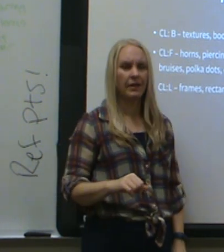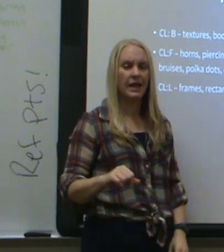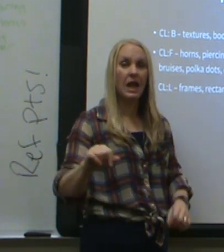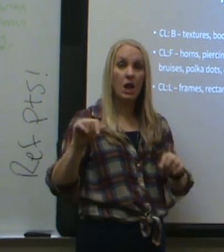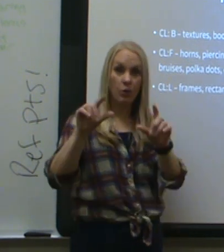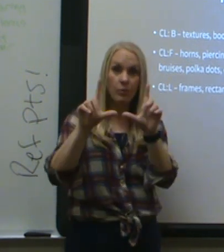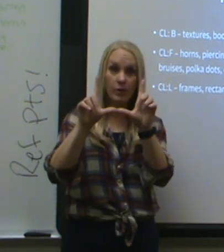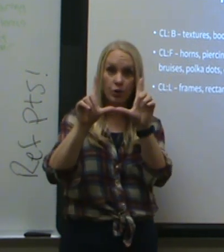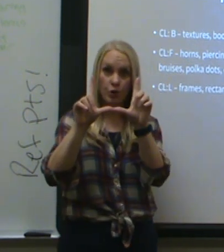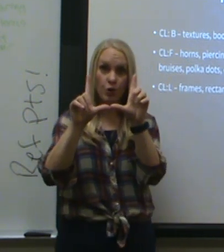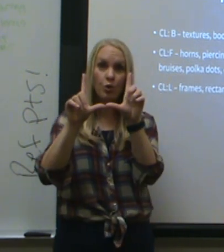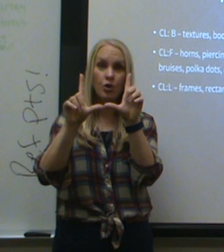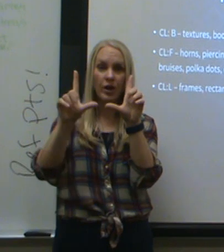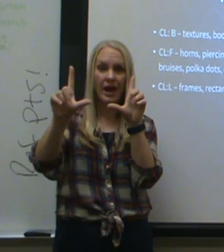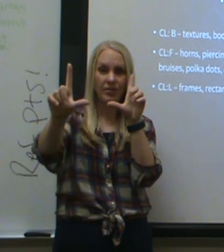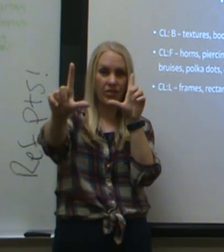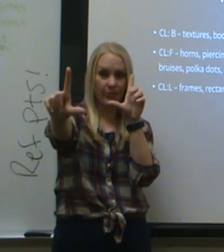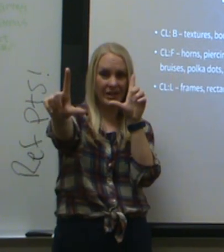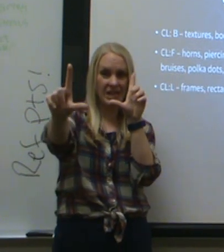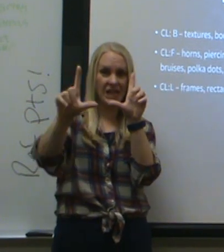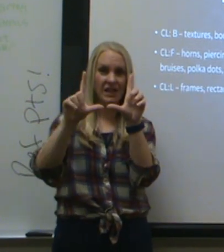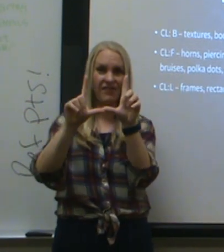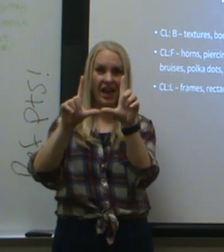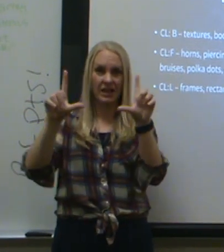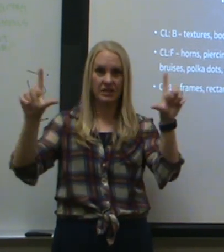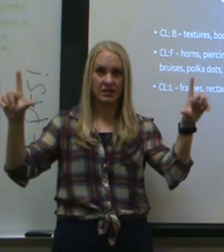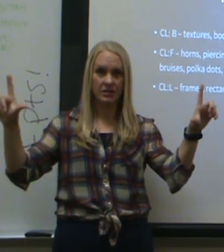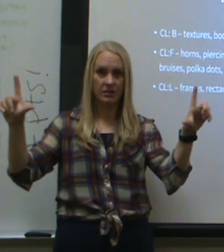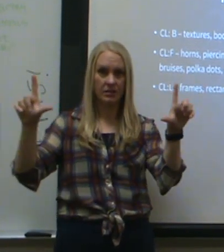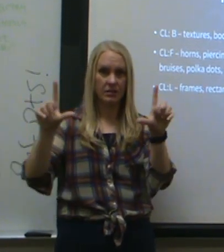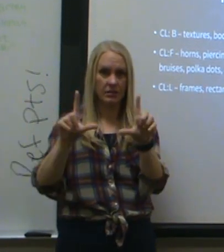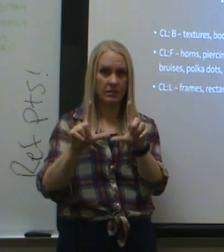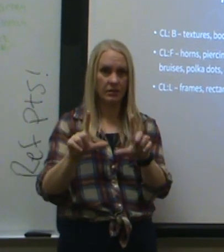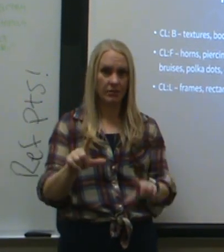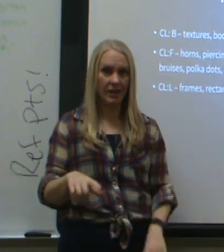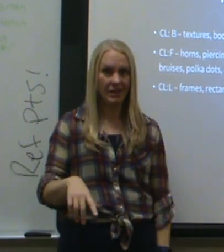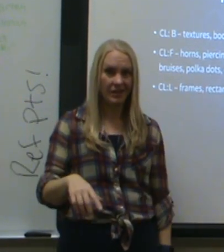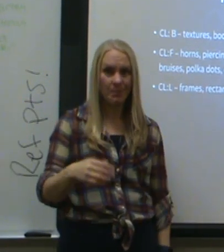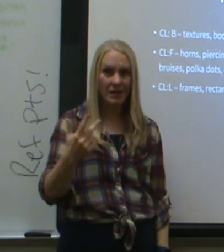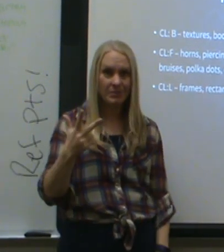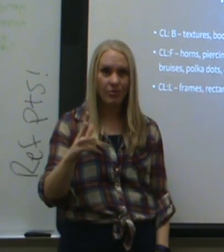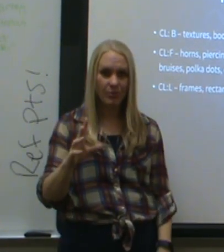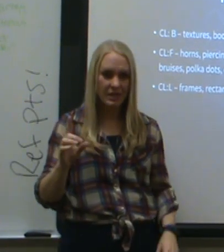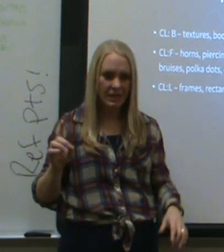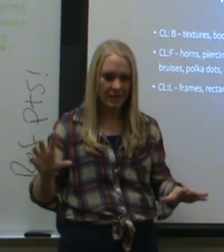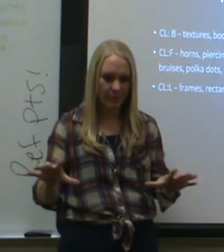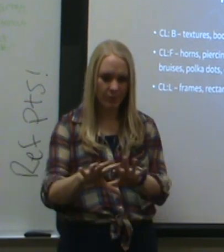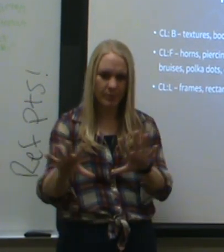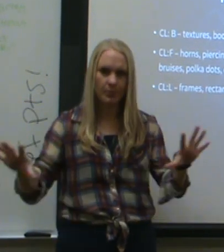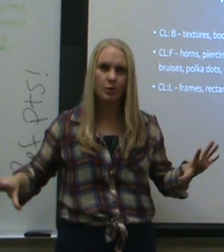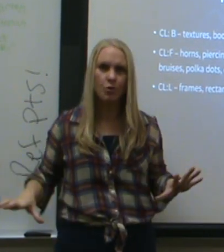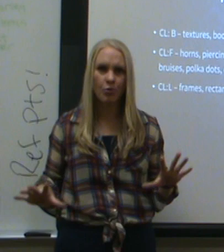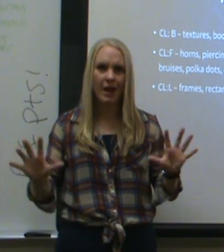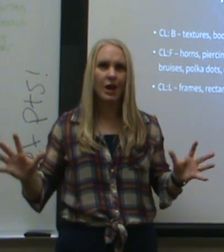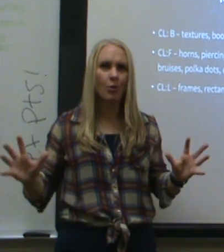right? You create the 3D effect, right? It becomes a 3D. You create your